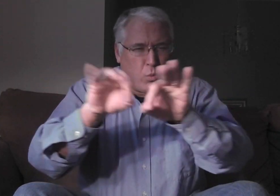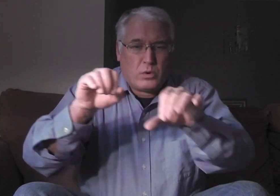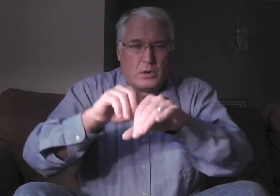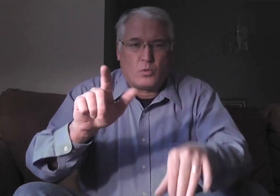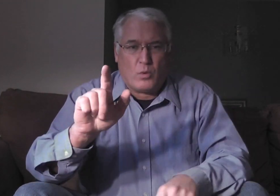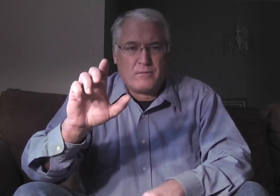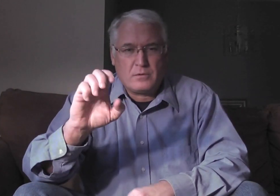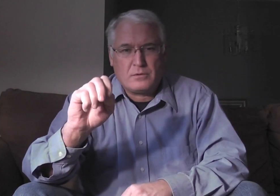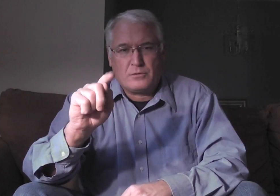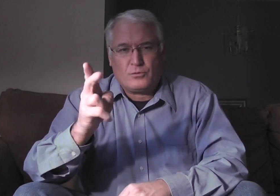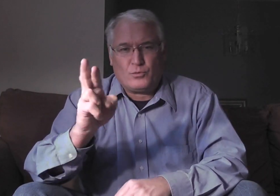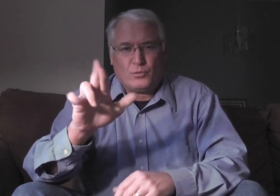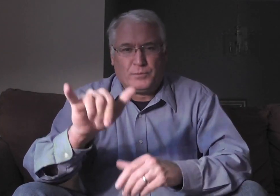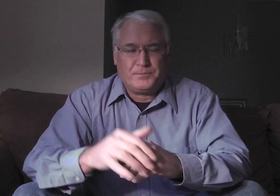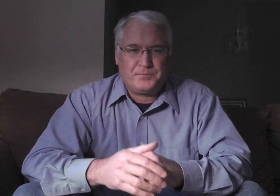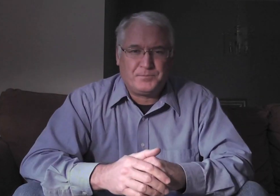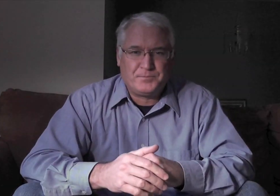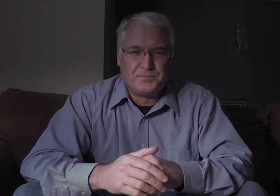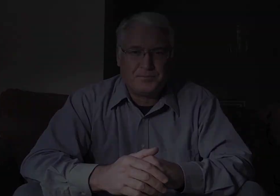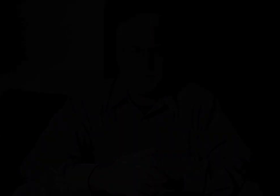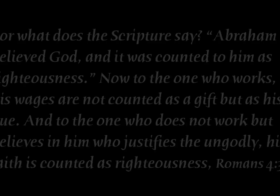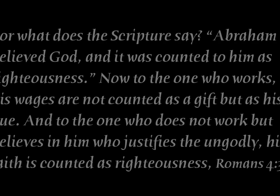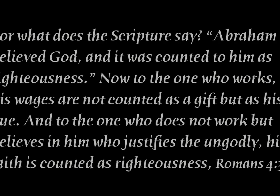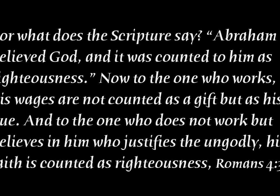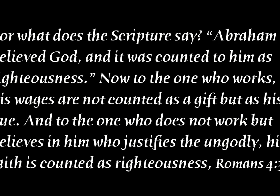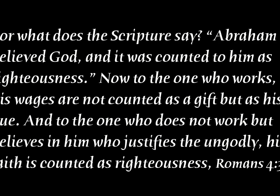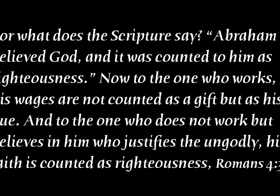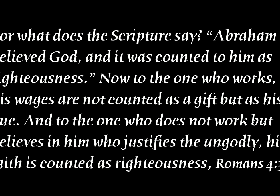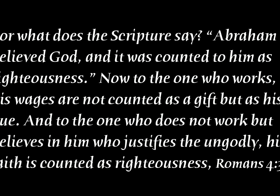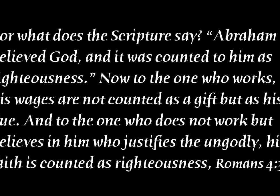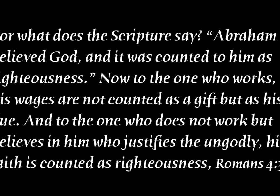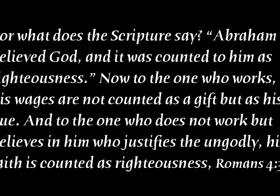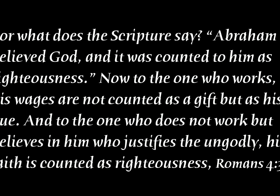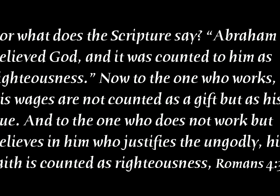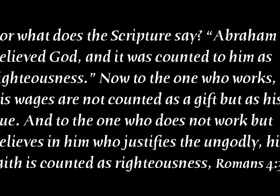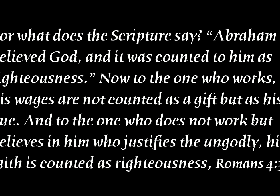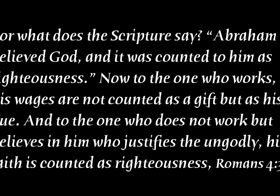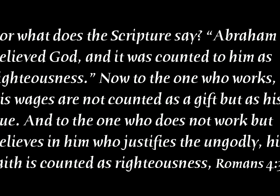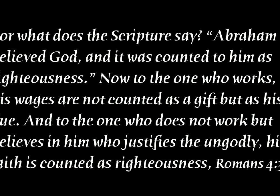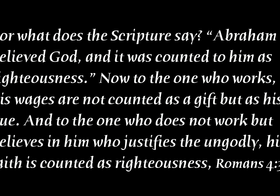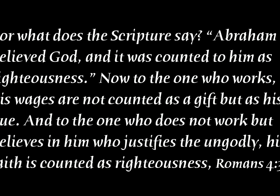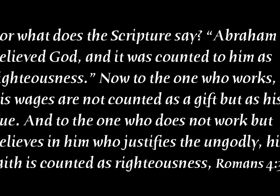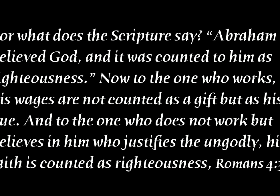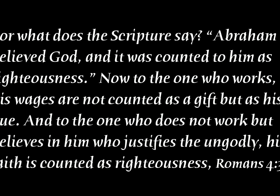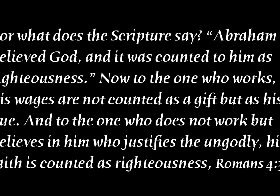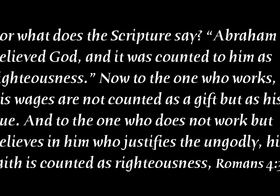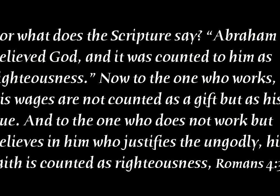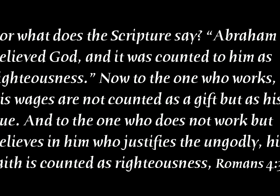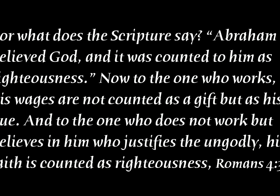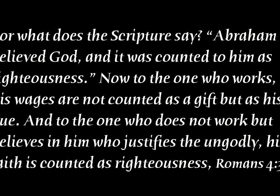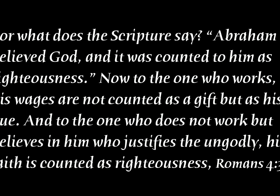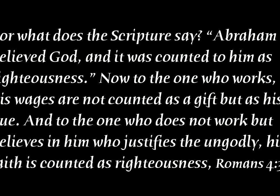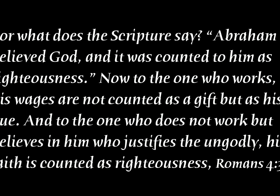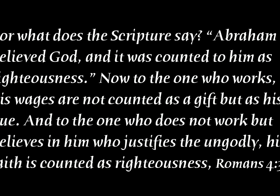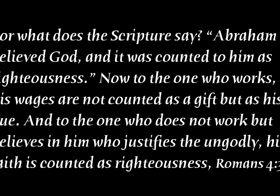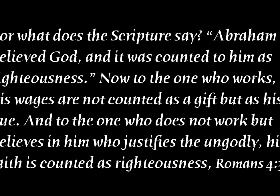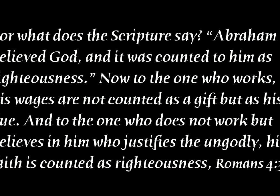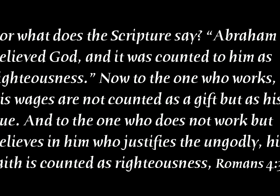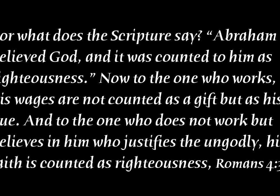It's still important. So what does the scripture say? Abraham believed God, and it was counted